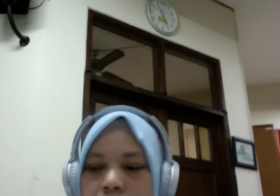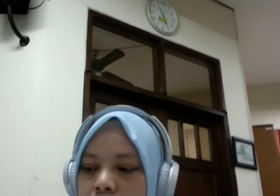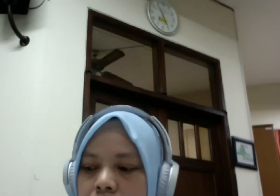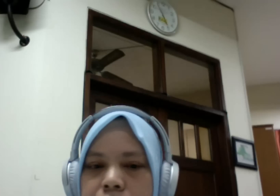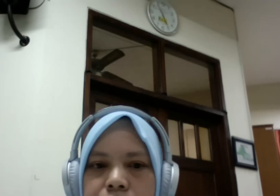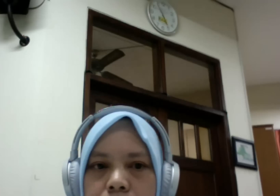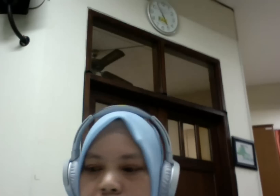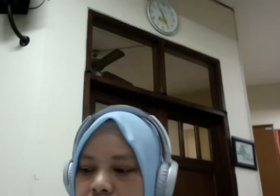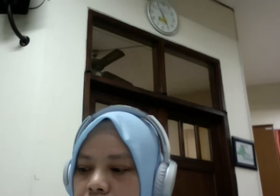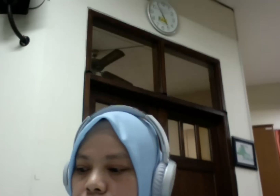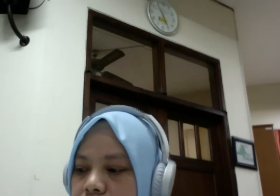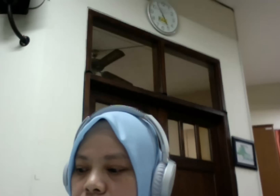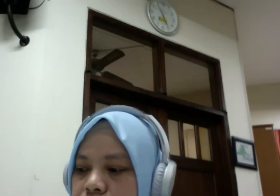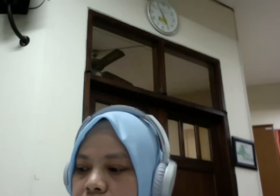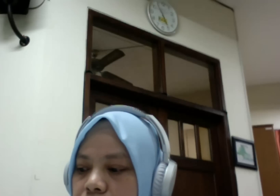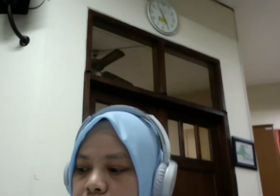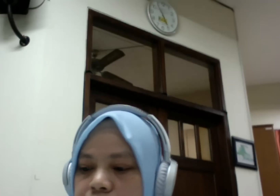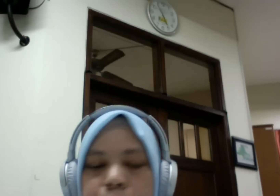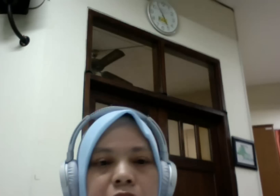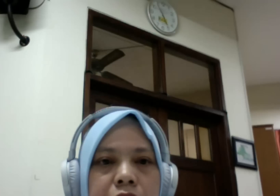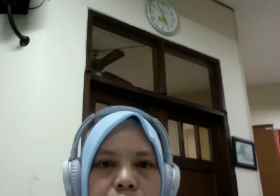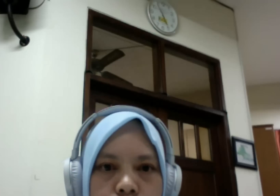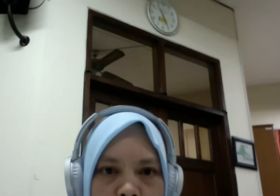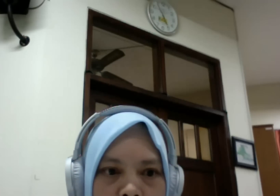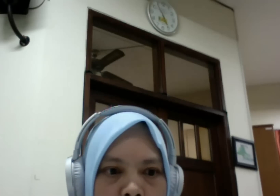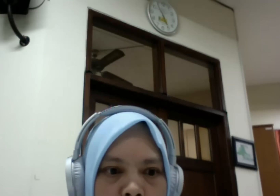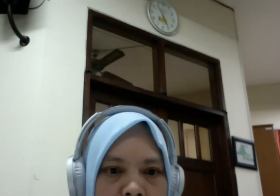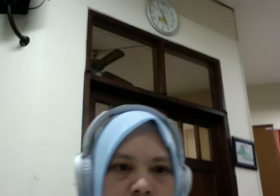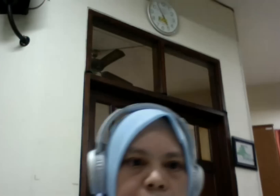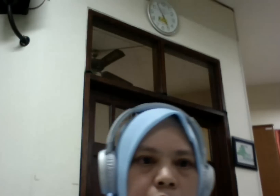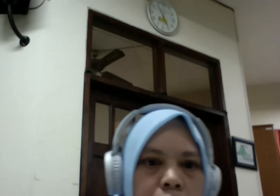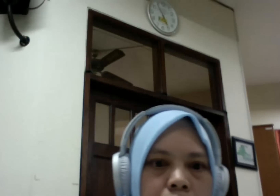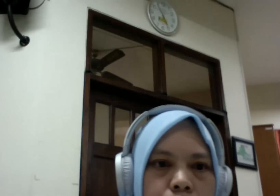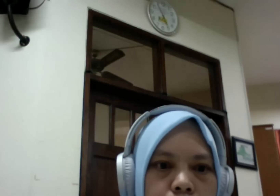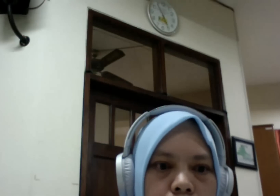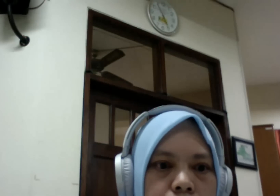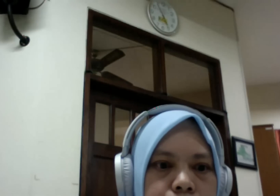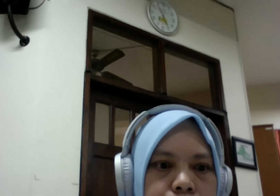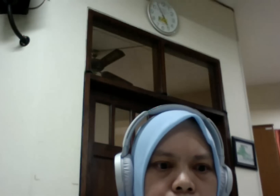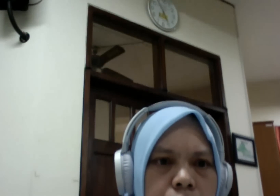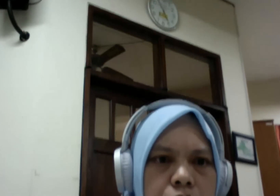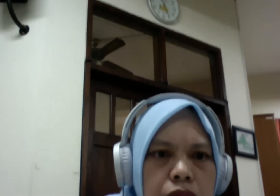in development evaluation, change management, and social protection. So,